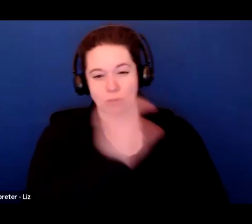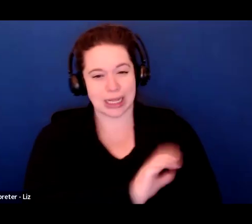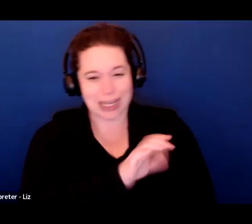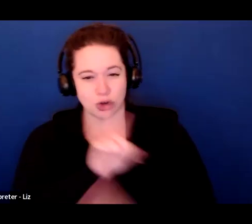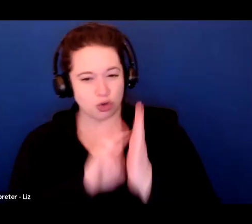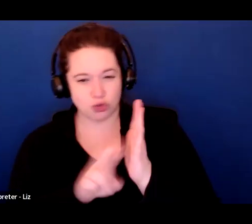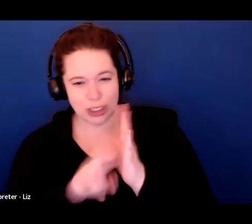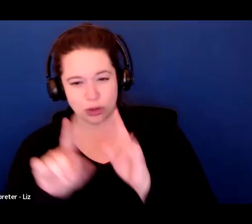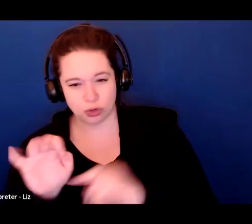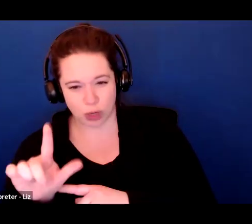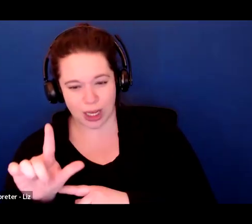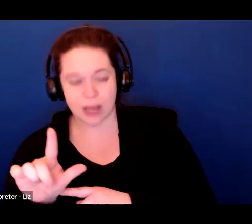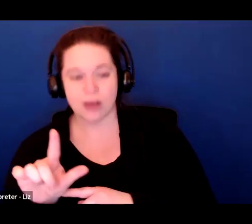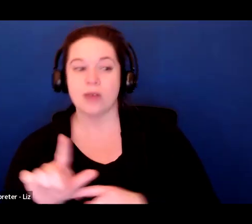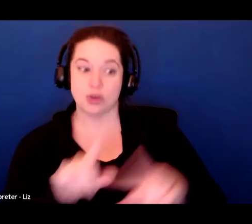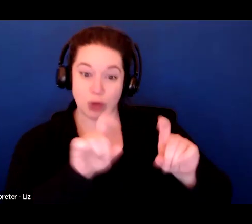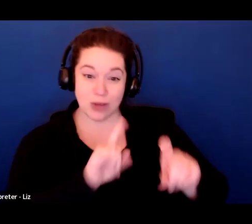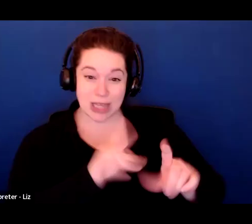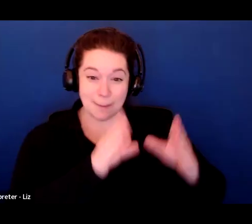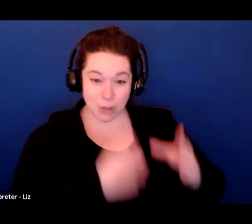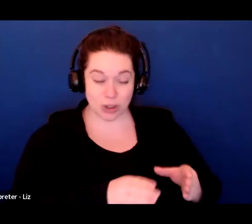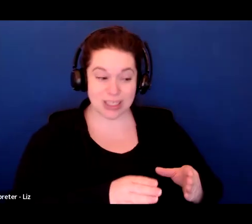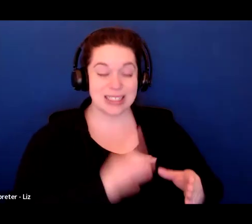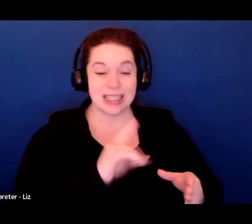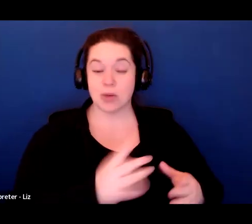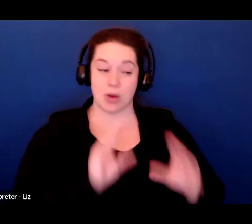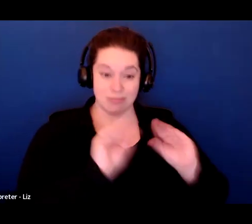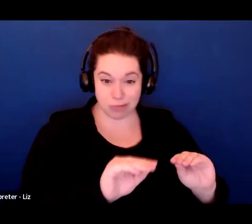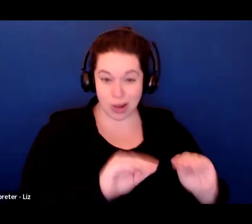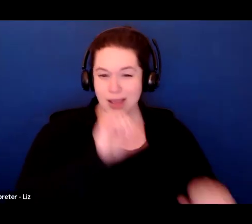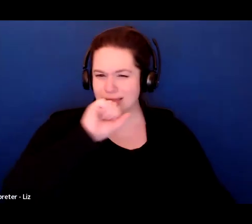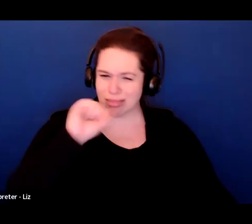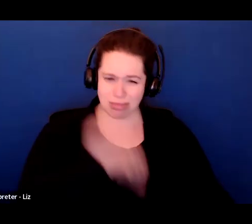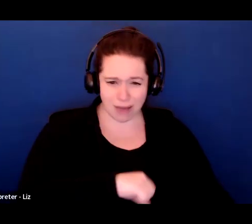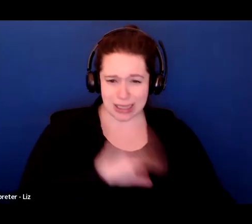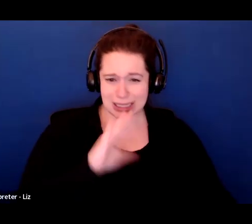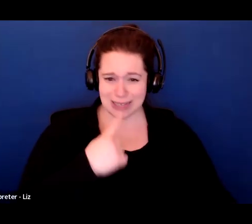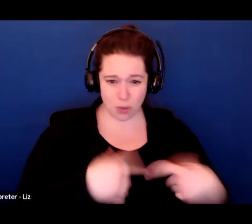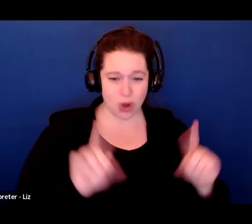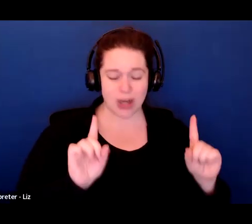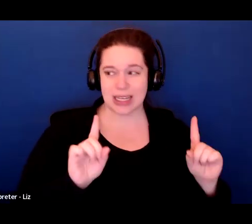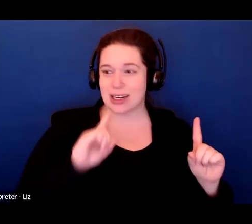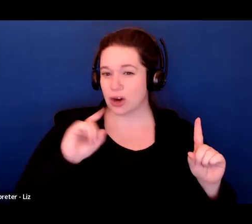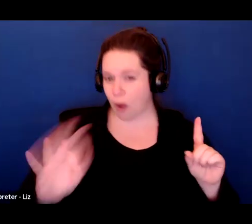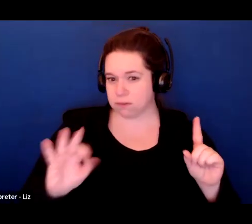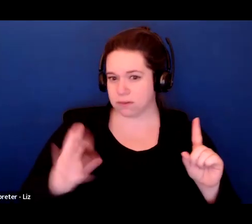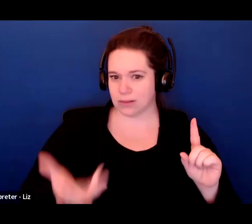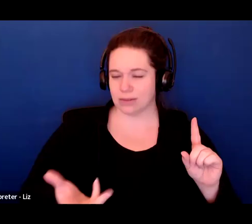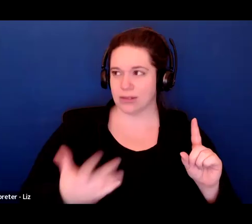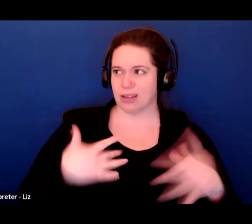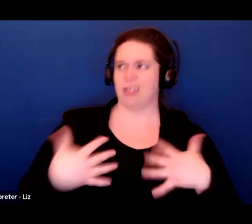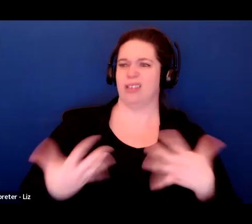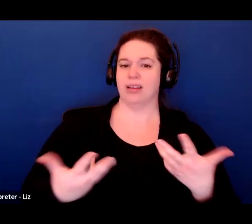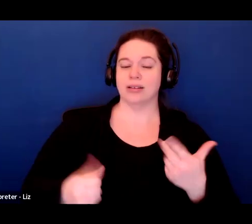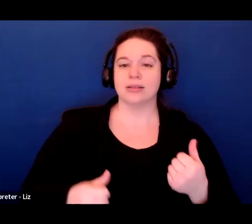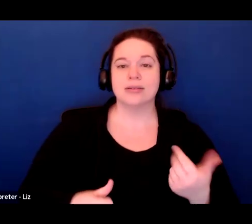to see if it would work in this person. Well, they've kind of done away with the trials now. So I'm kind of curious about that. So they